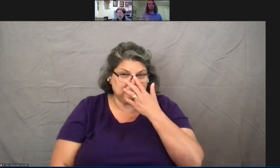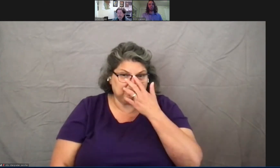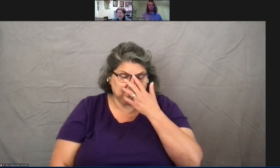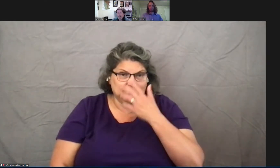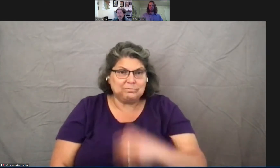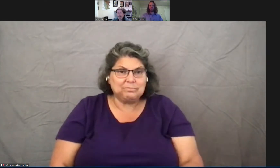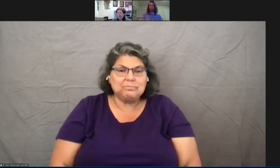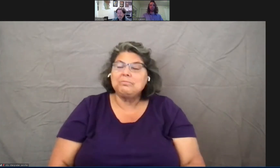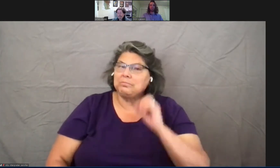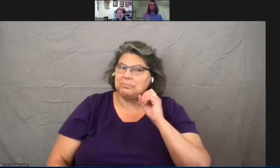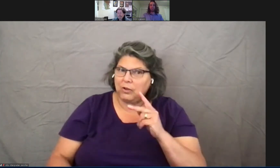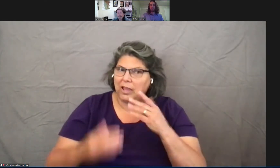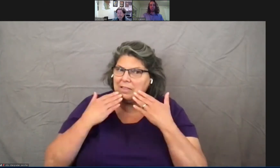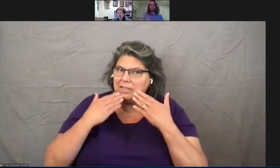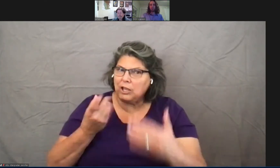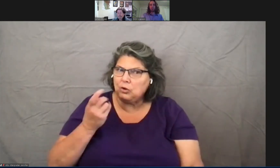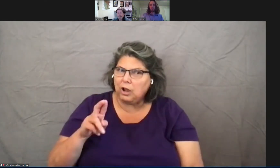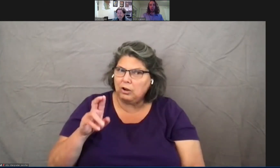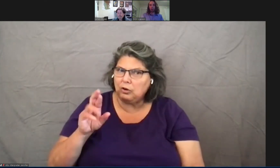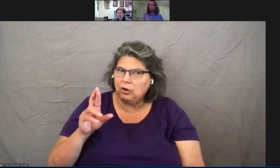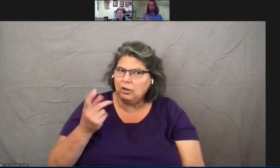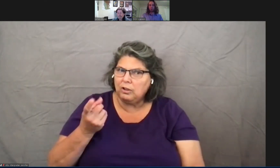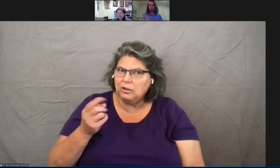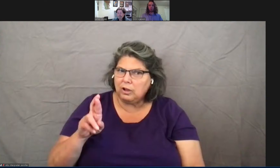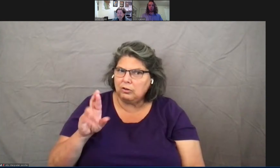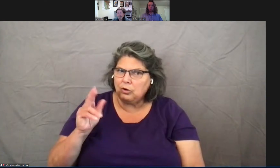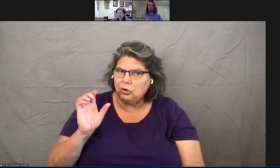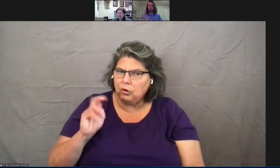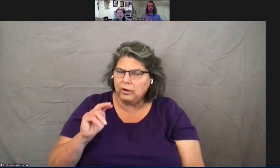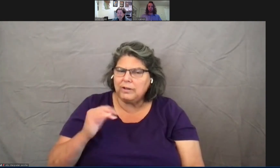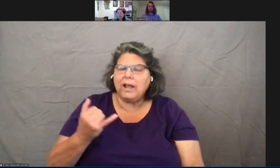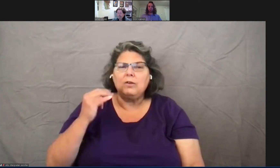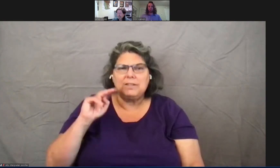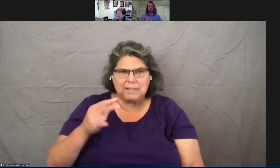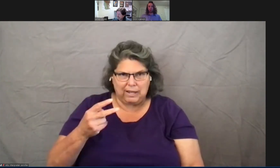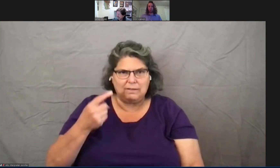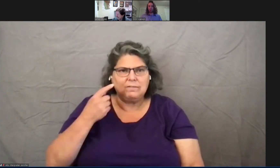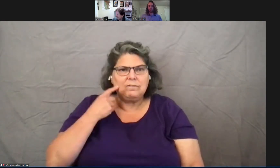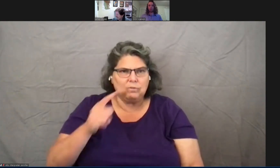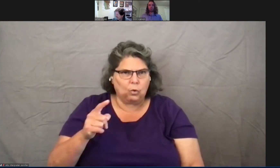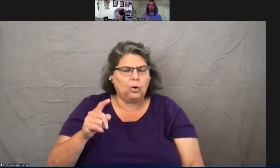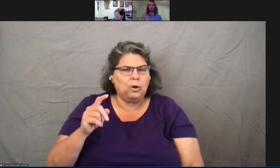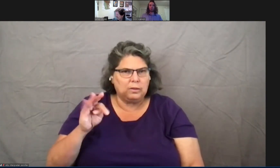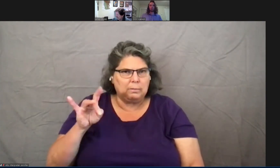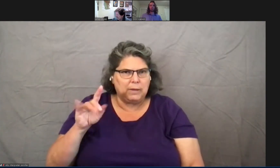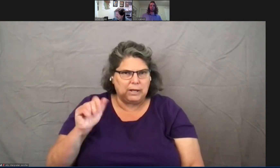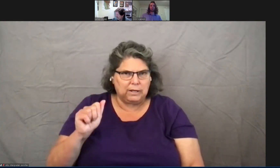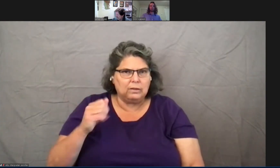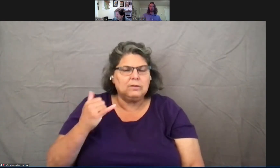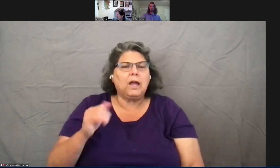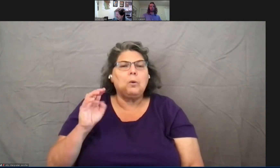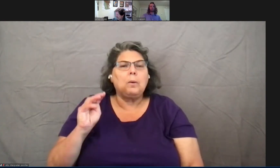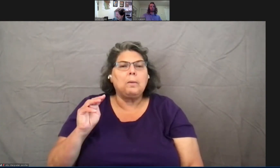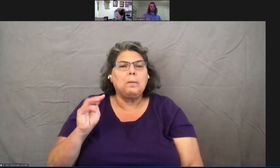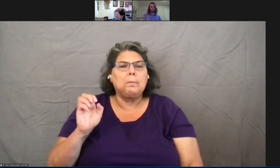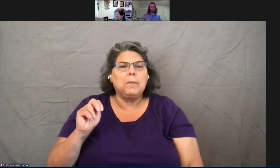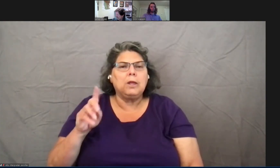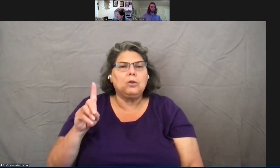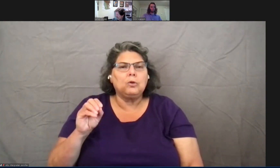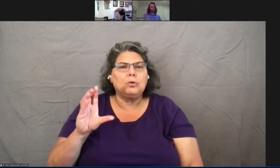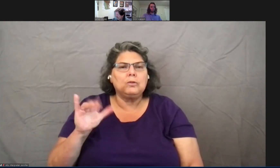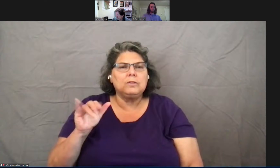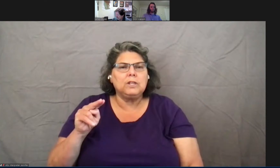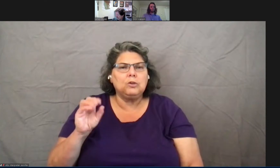All right, thank you, Dr. Coren. So let's move into round 2 for the media questions, and we'll go back to Mendocino Voice.